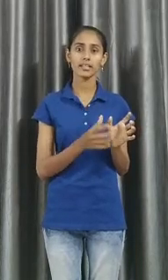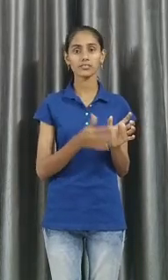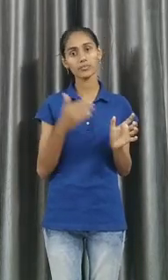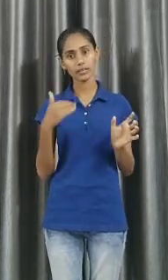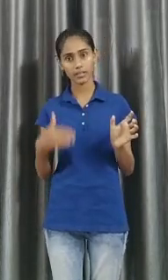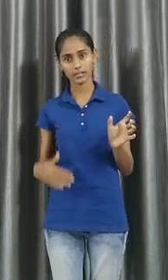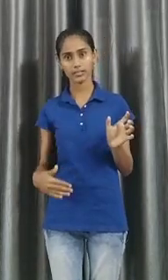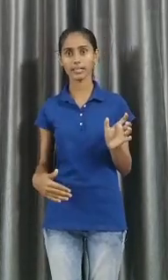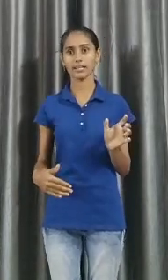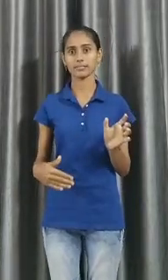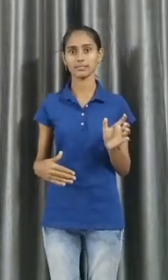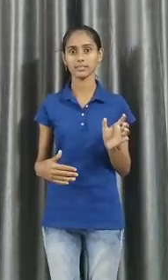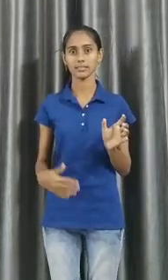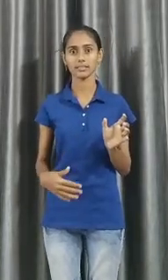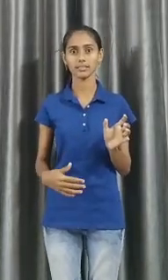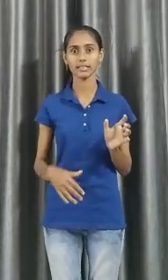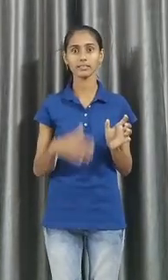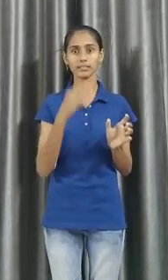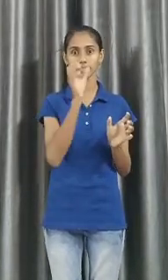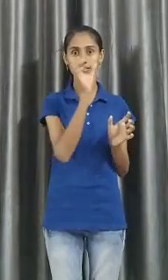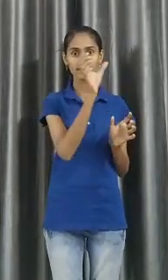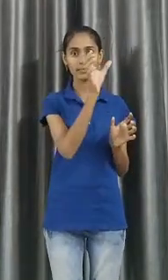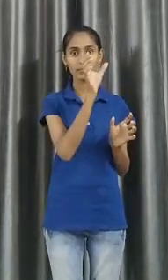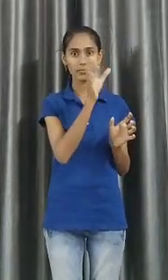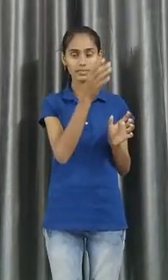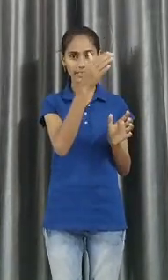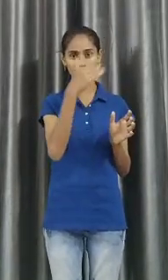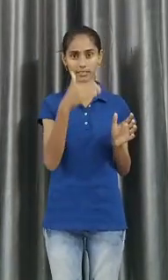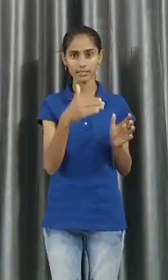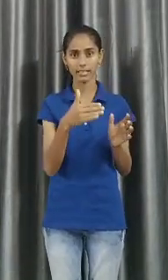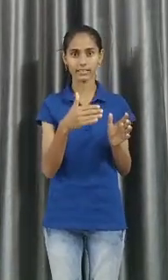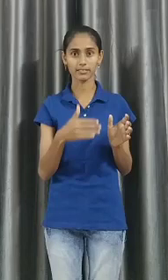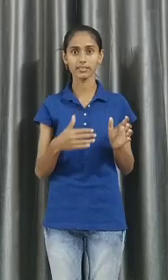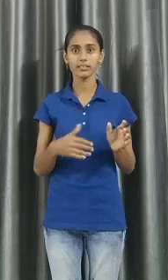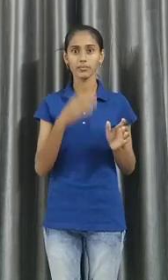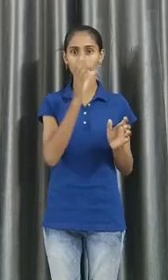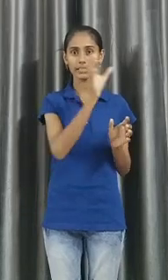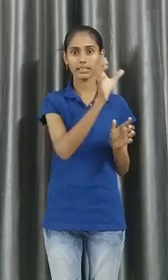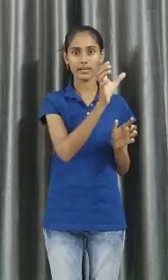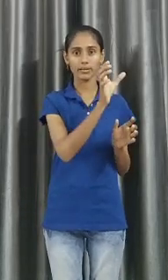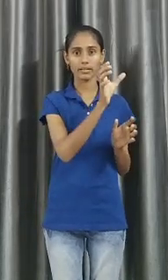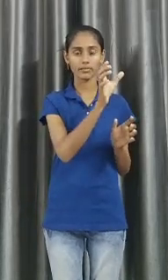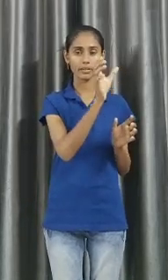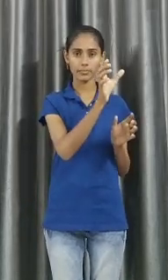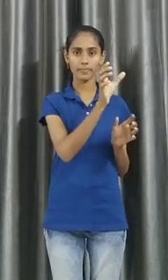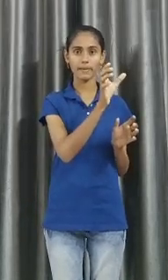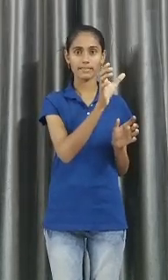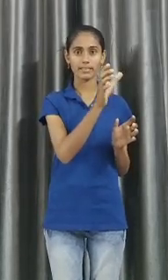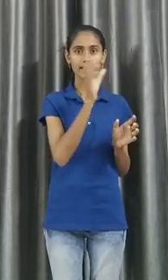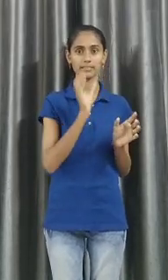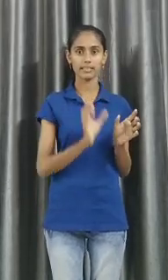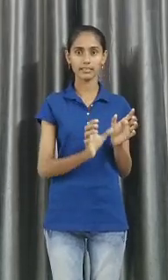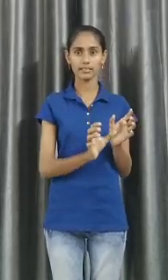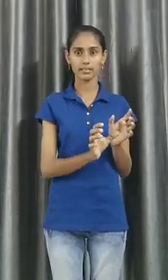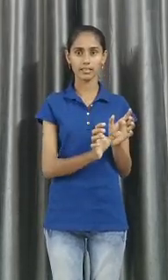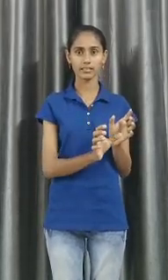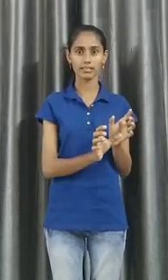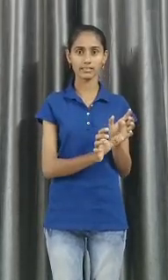class of another class. Then this is a chain, like one base class, then another is